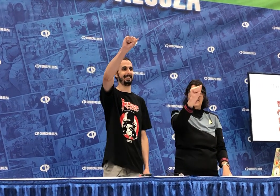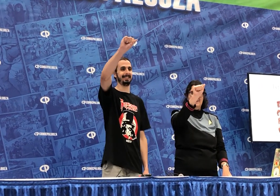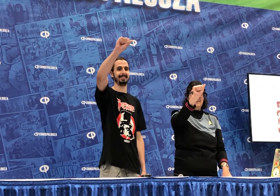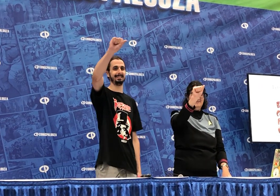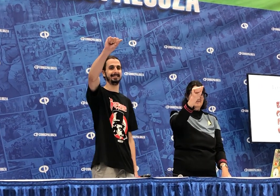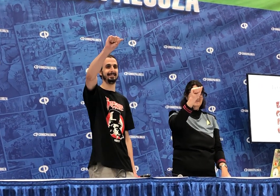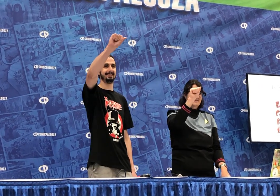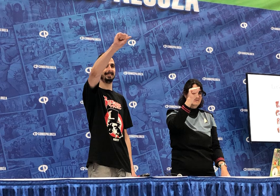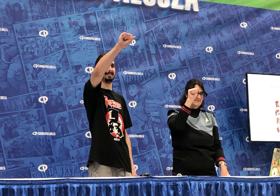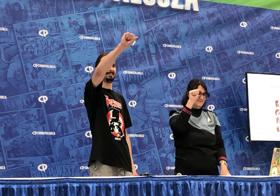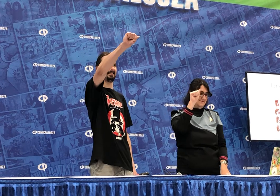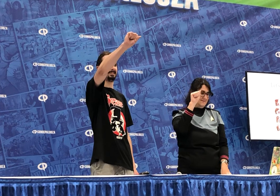A,